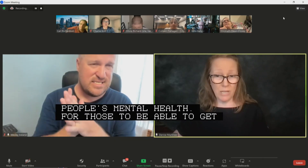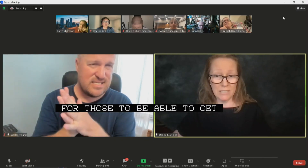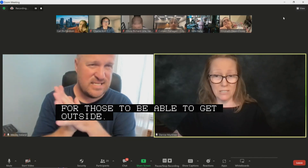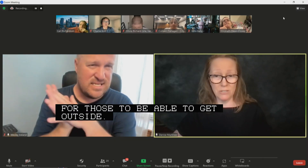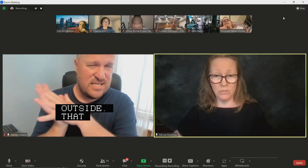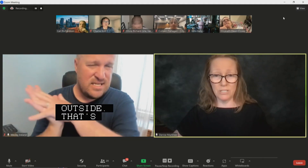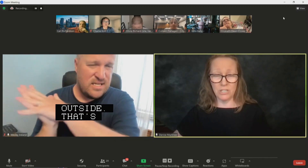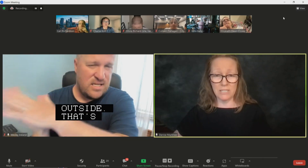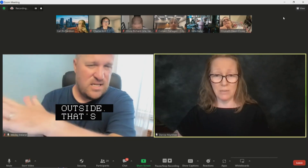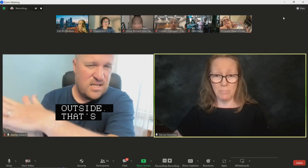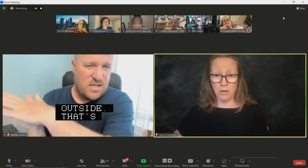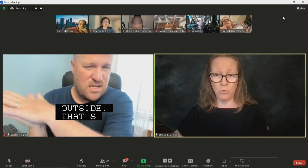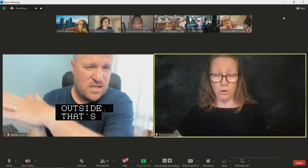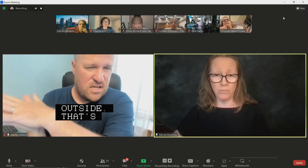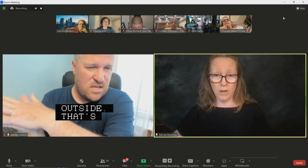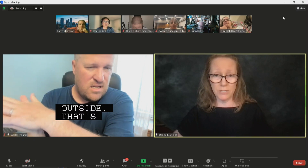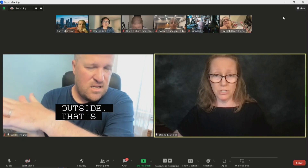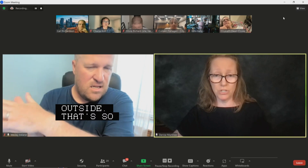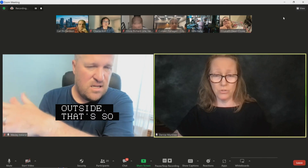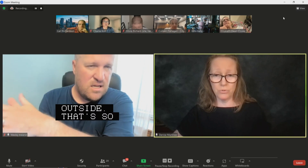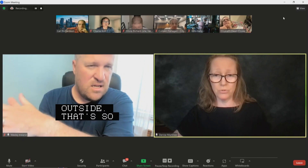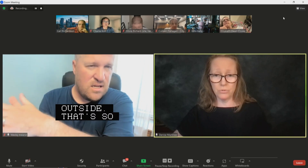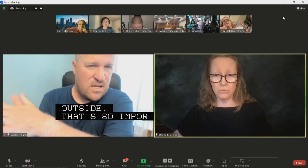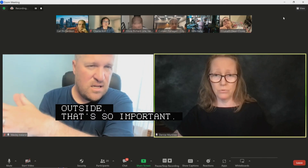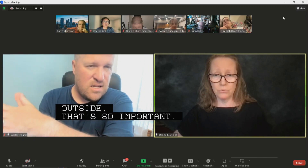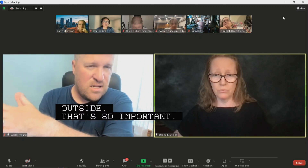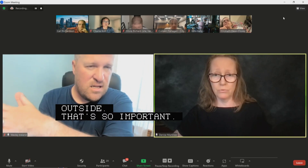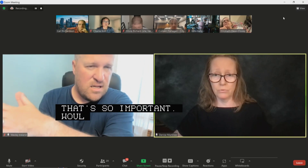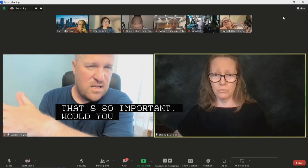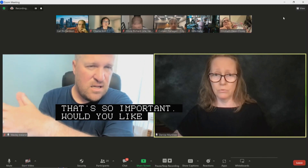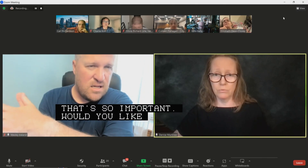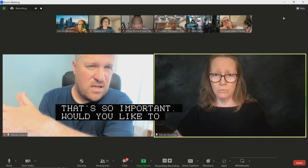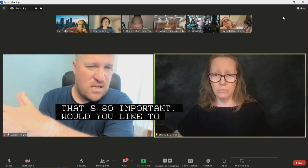Would you like to suggest a better word for us to choose?